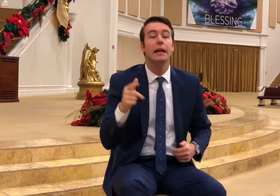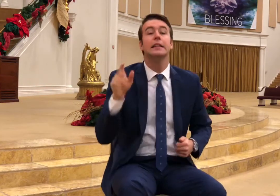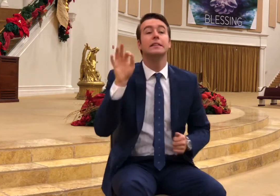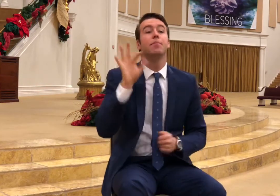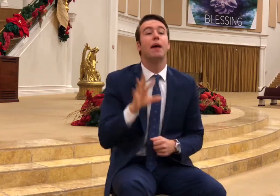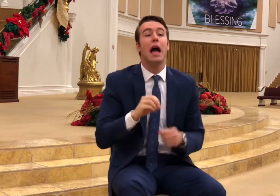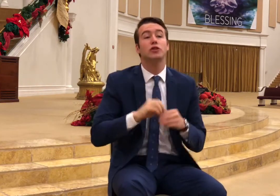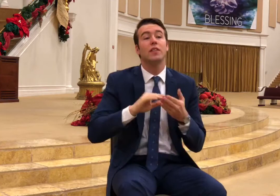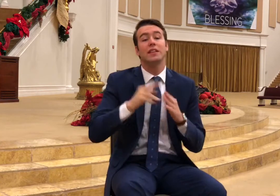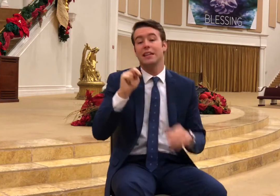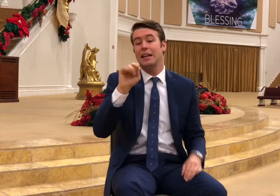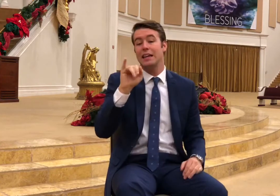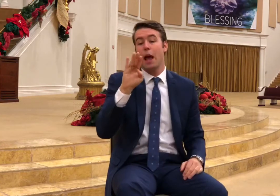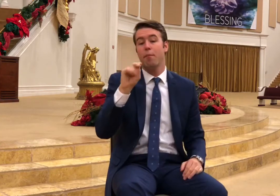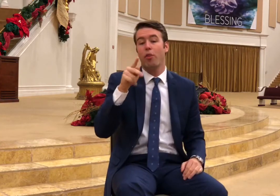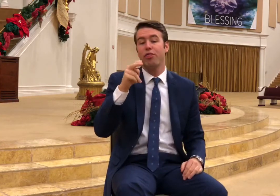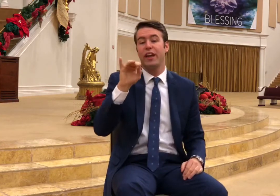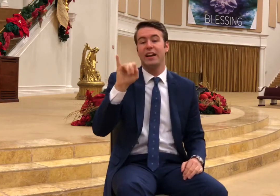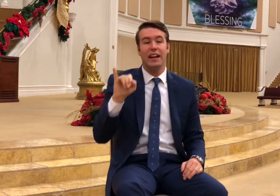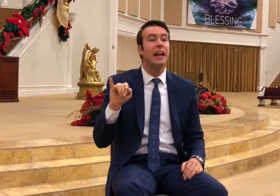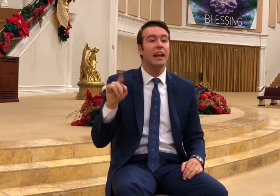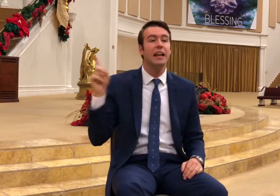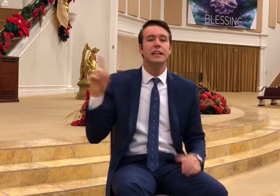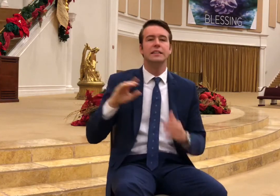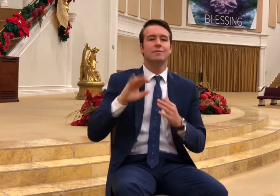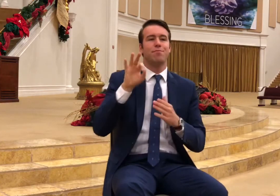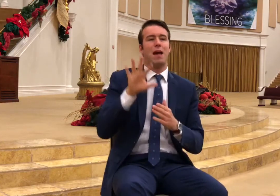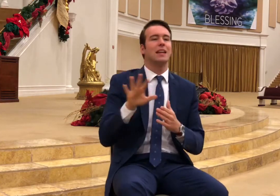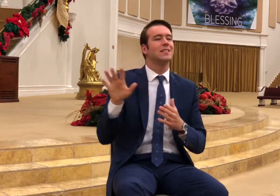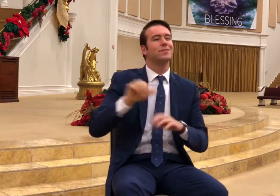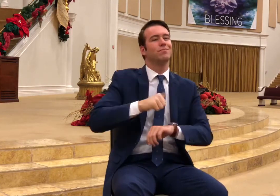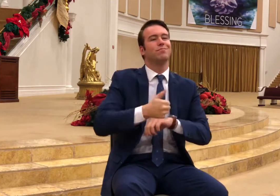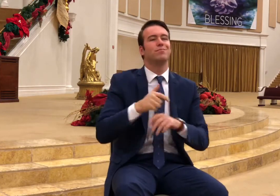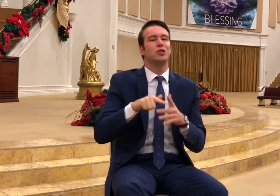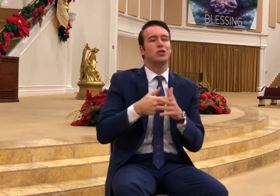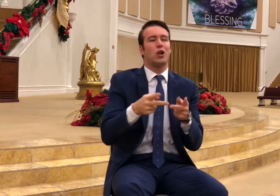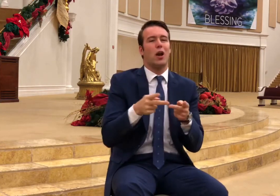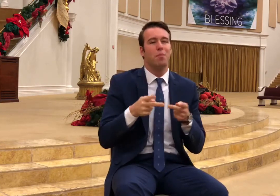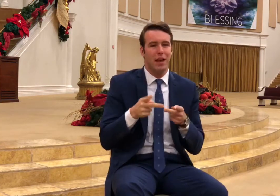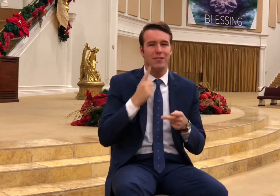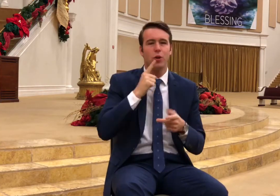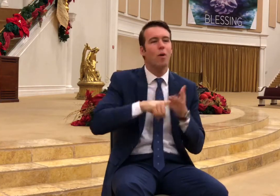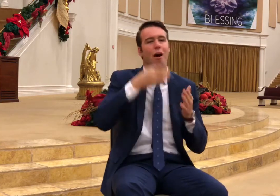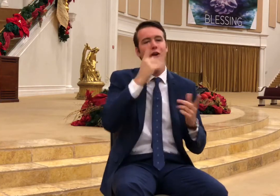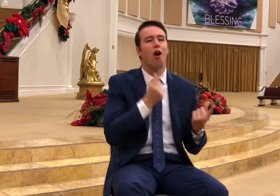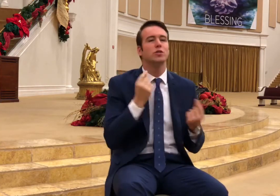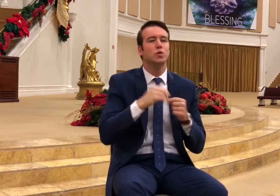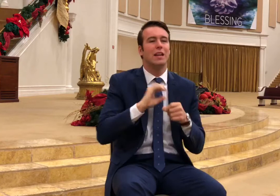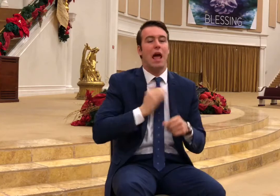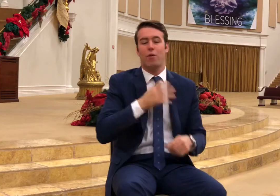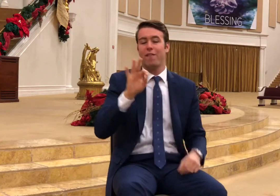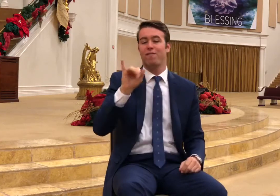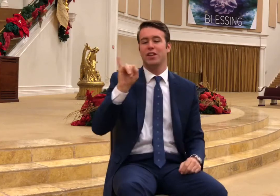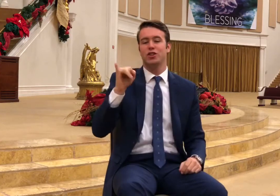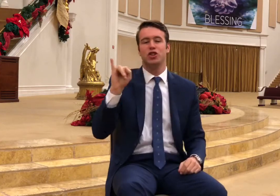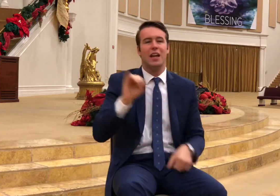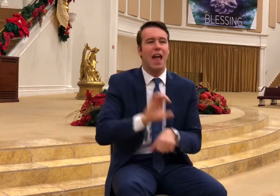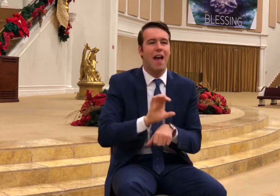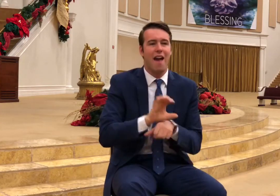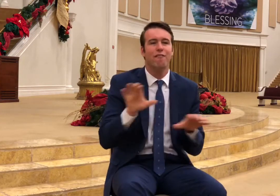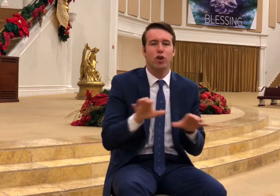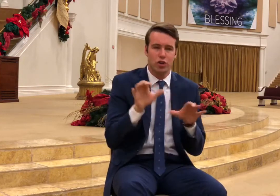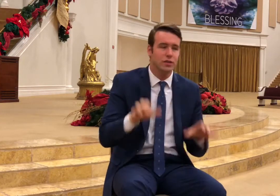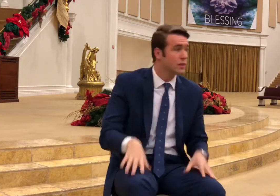the village of Nyamuthini, which has kind of become ground zero for what God is doing in our Fiji effort.